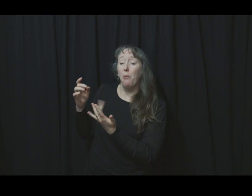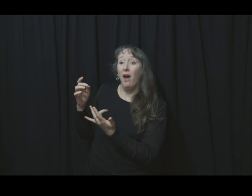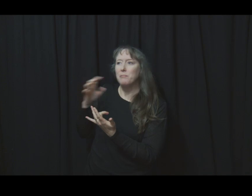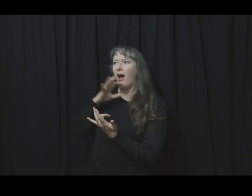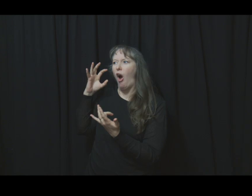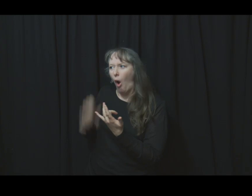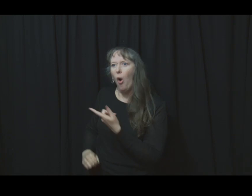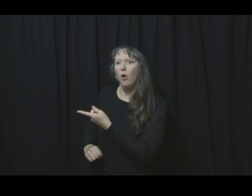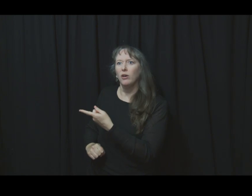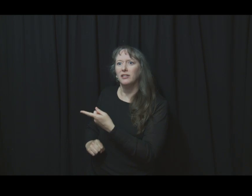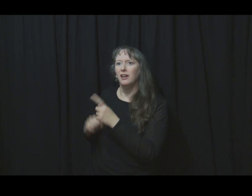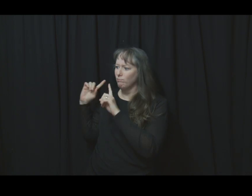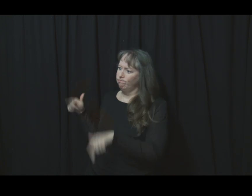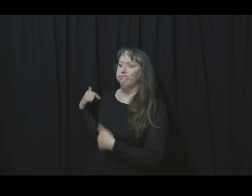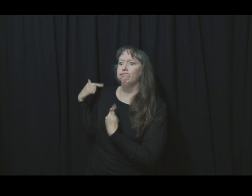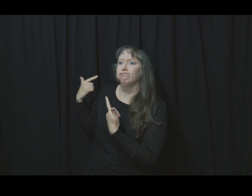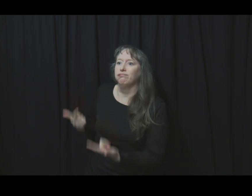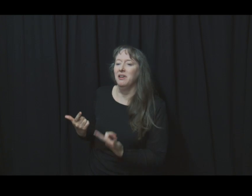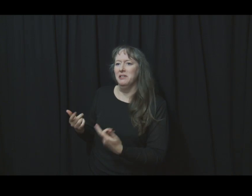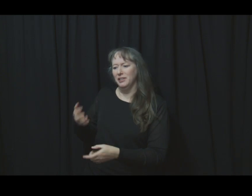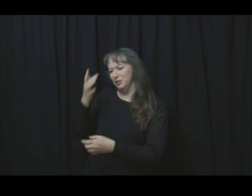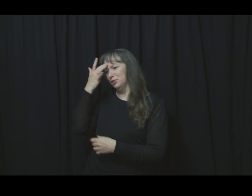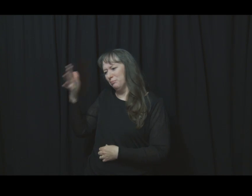guy. He could probably answer it for all of us.